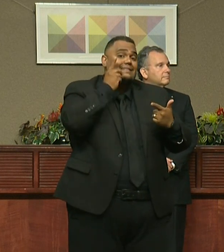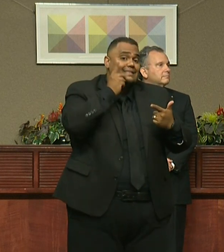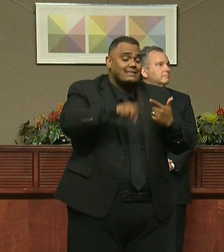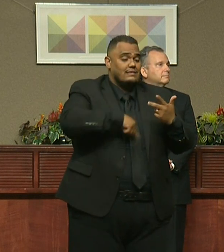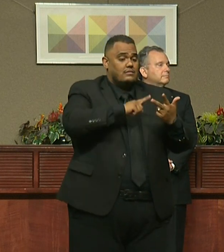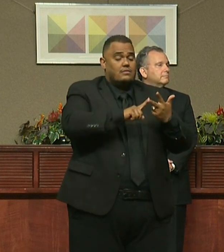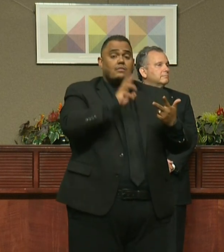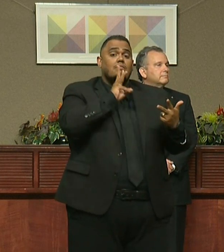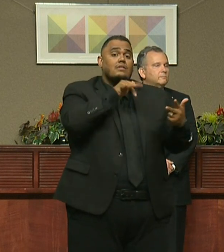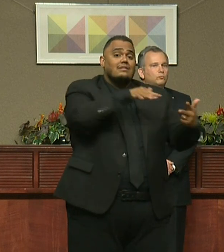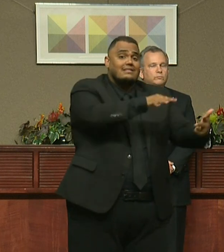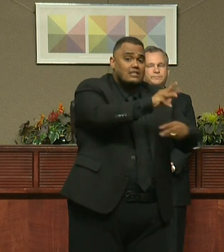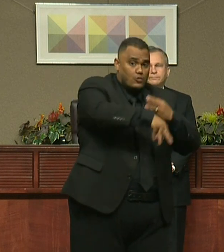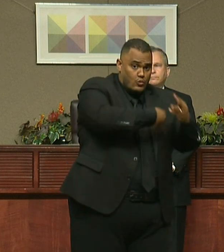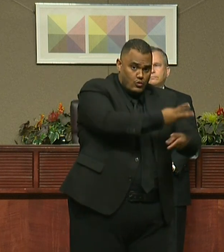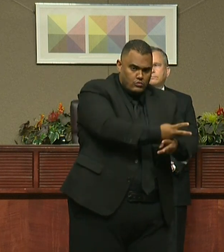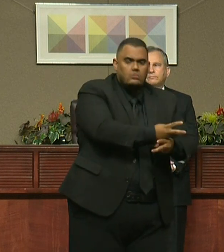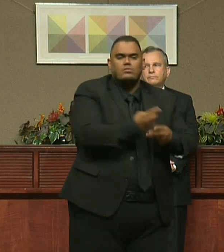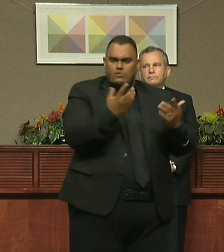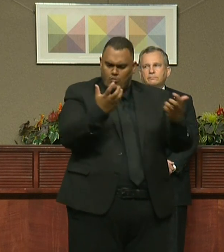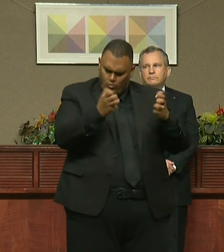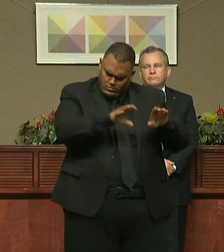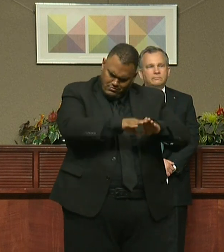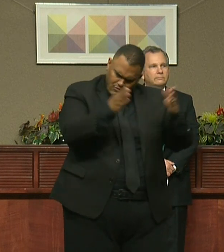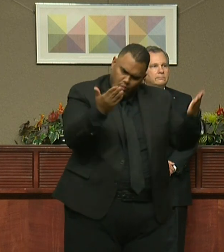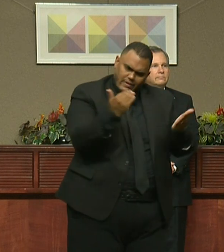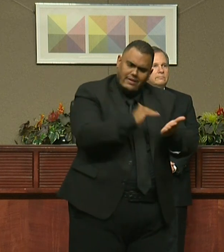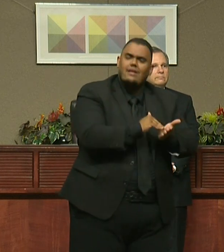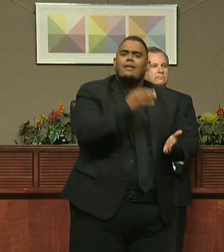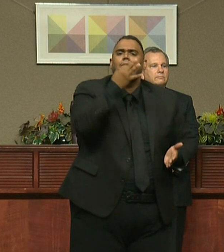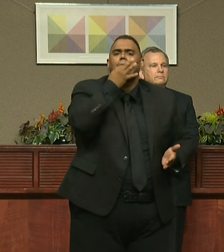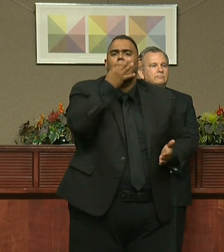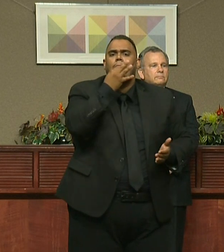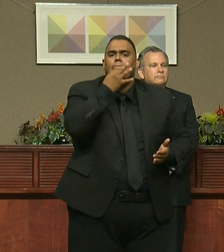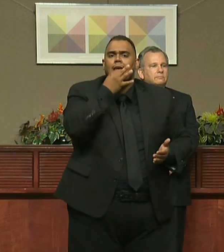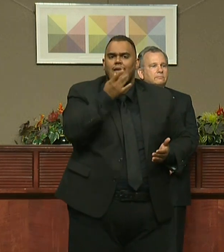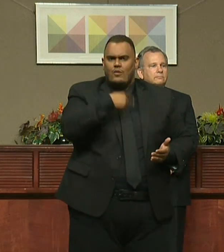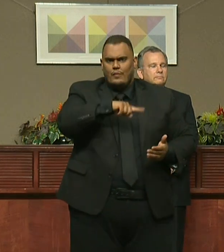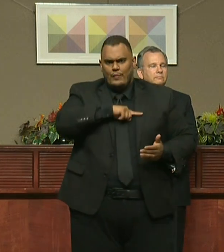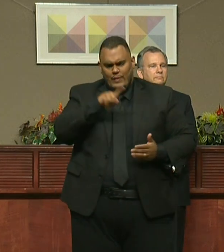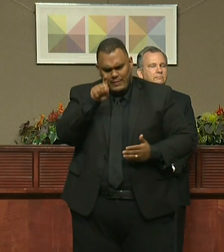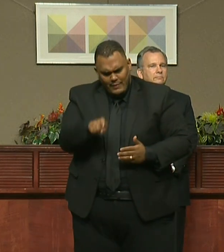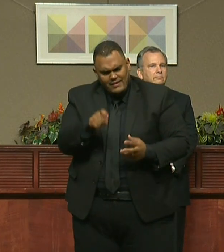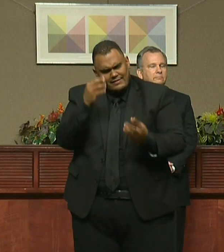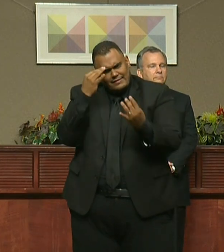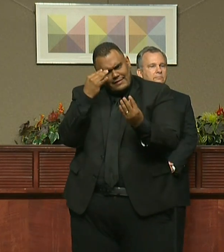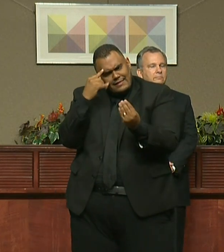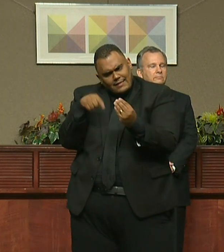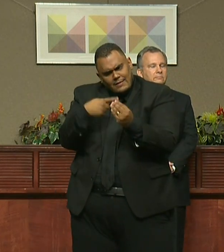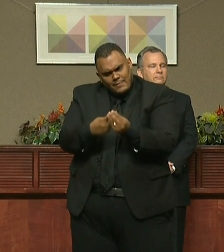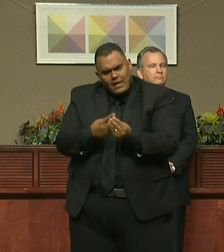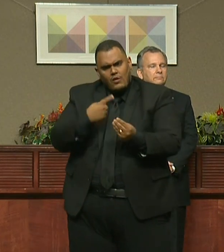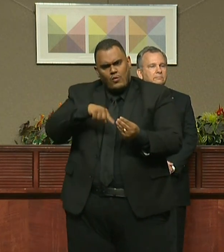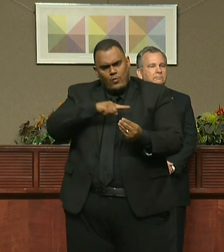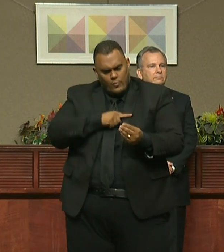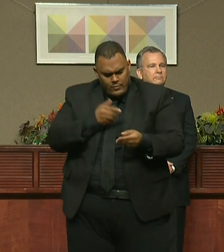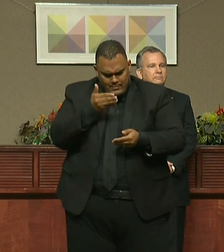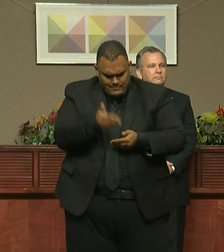We must consider having a layered approach to this reopening strategy